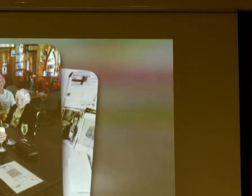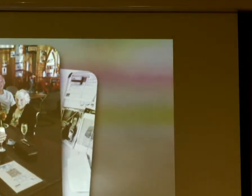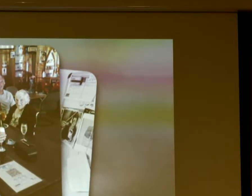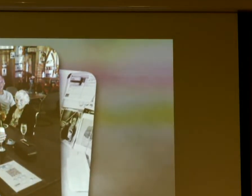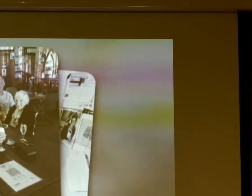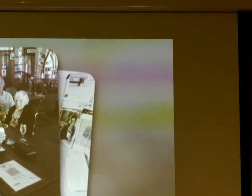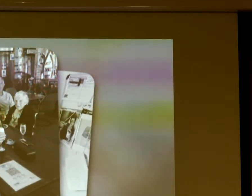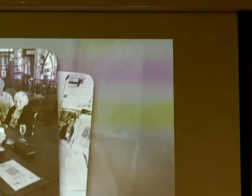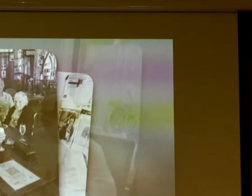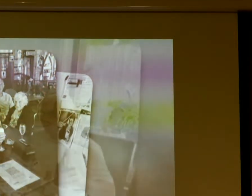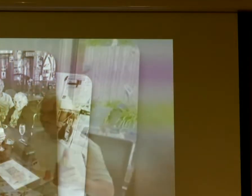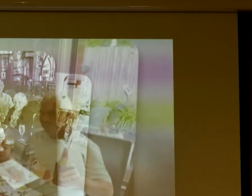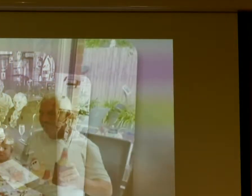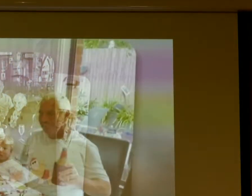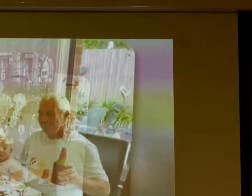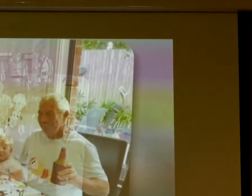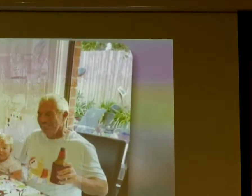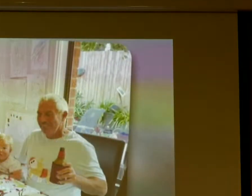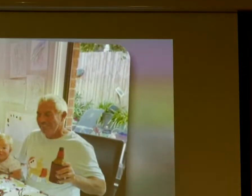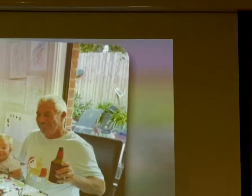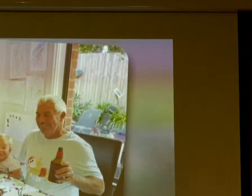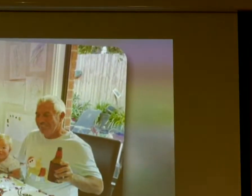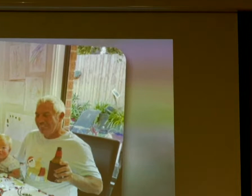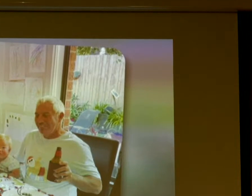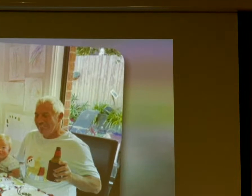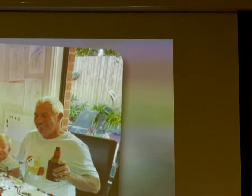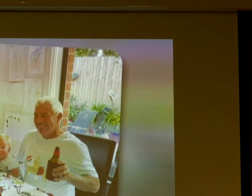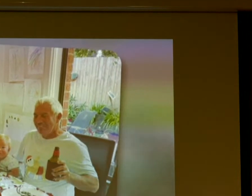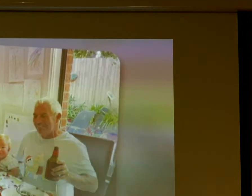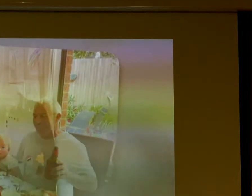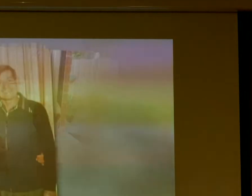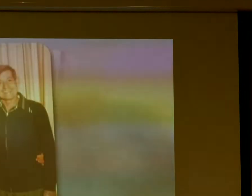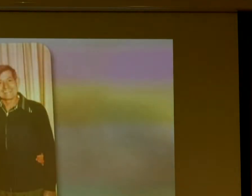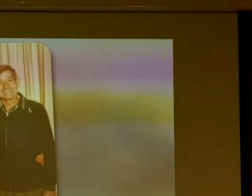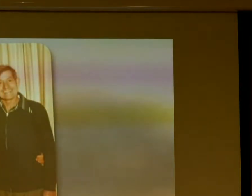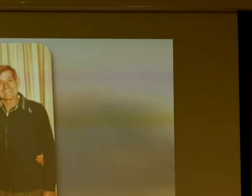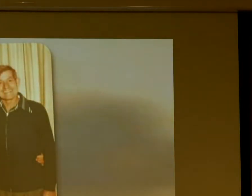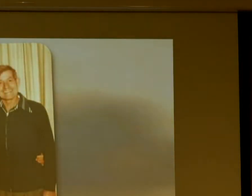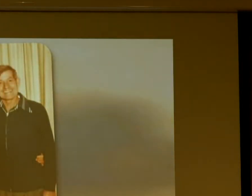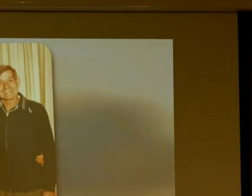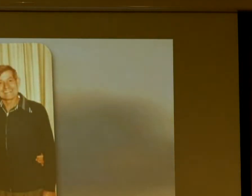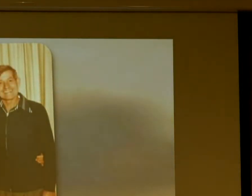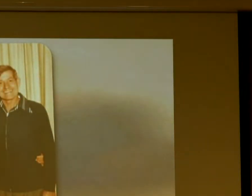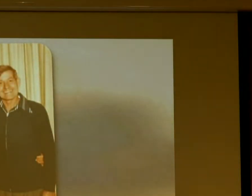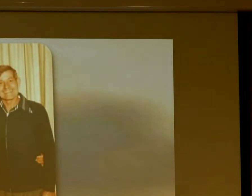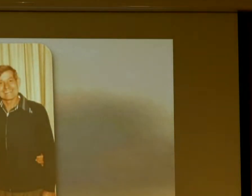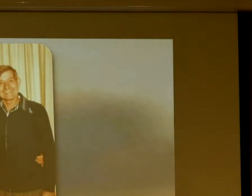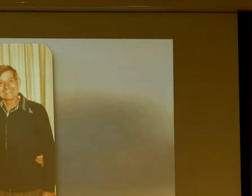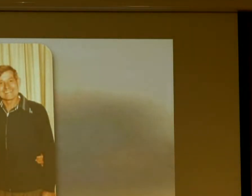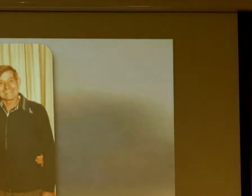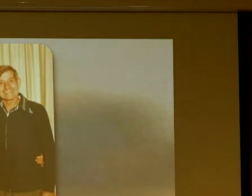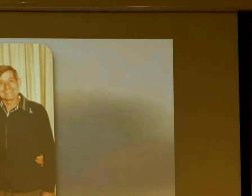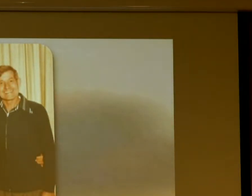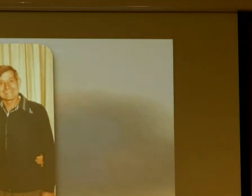Baby, I've been here before. I've seen this room and I've walked the floor.